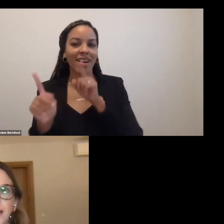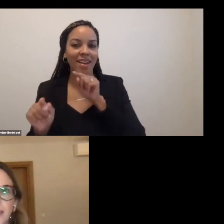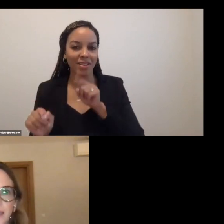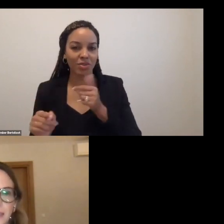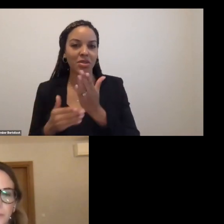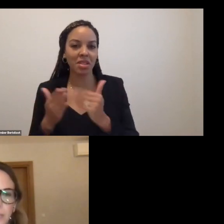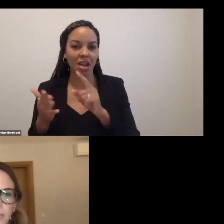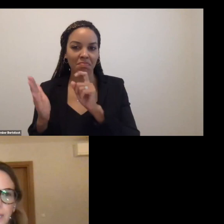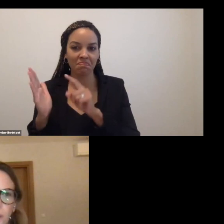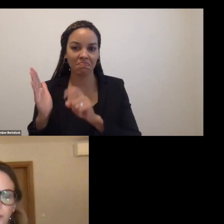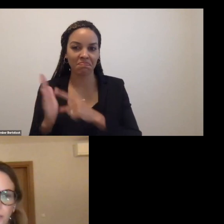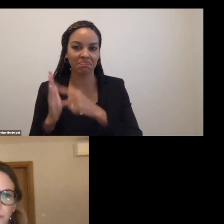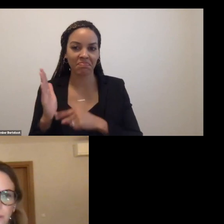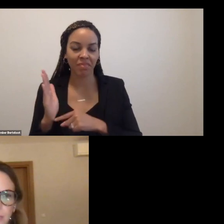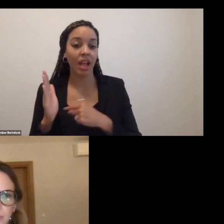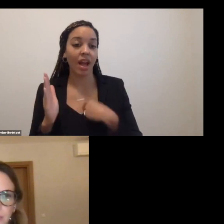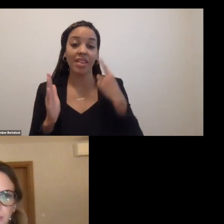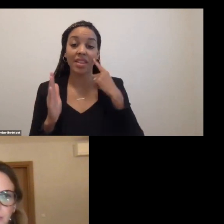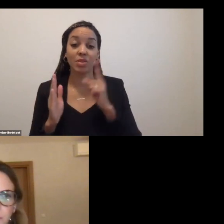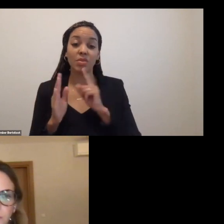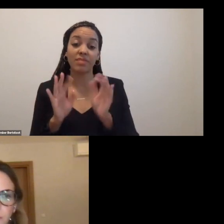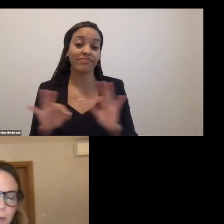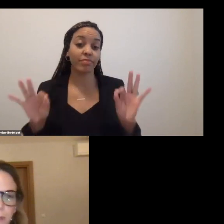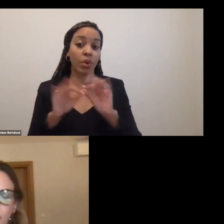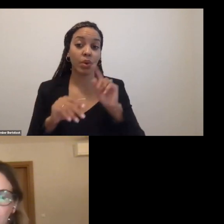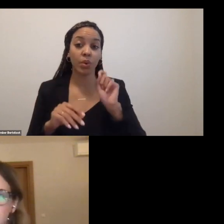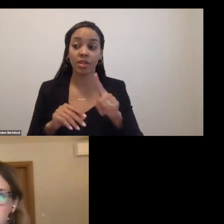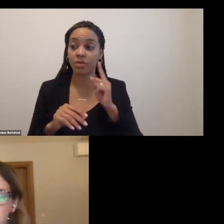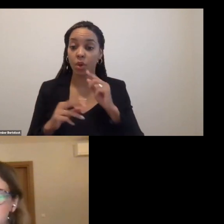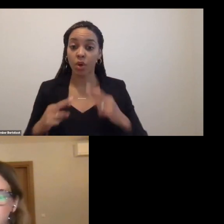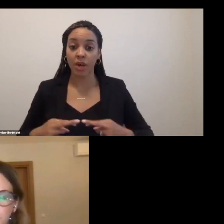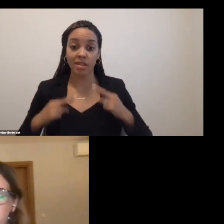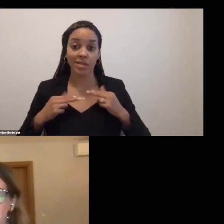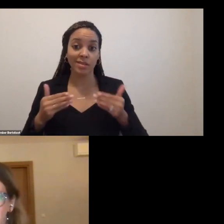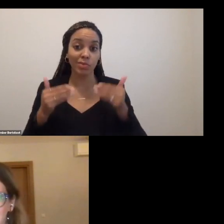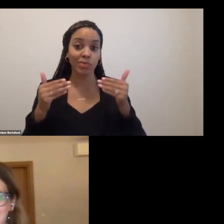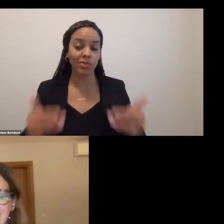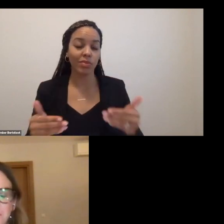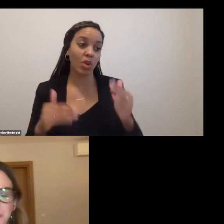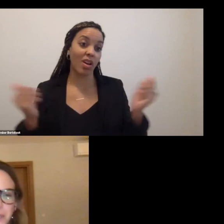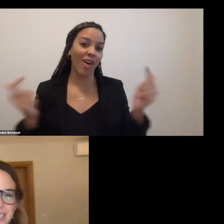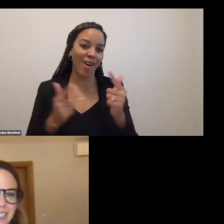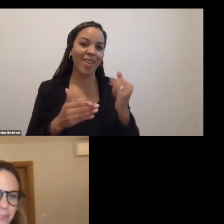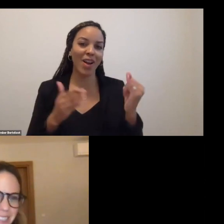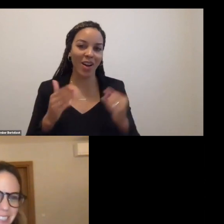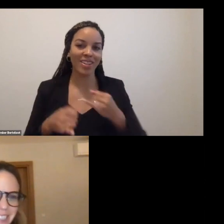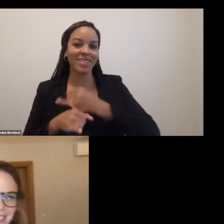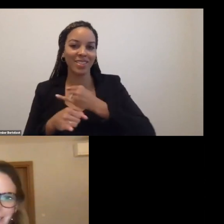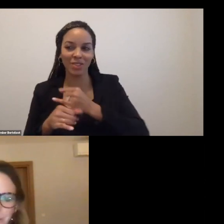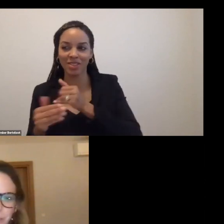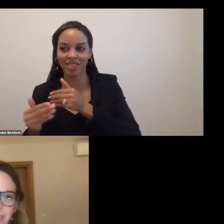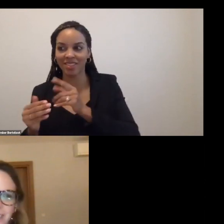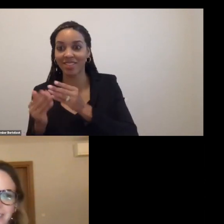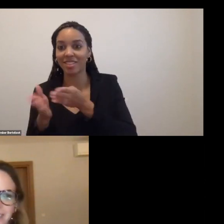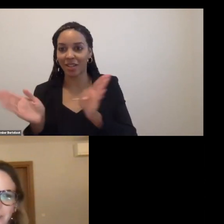And I think that's a really key question for residencies moving forward. I mean, all art institutions in the whole world, but particularly residencies,